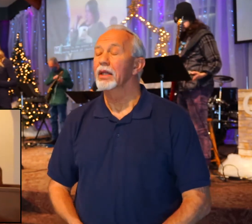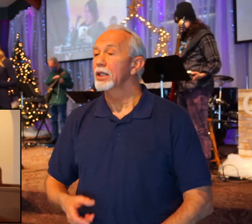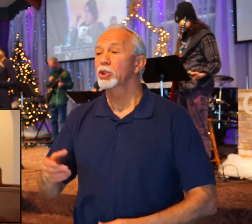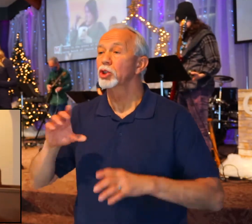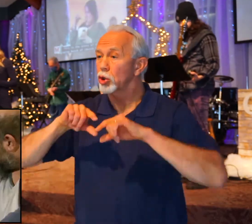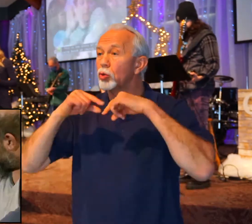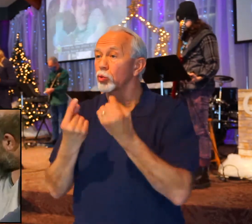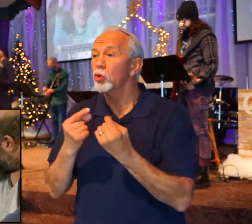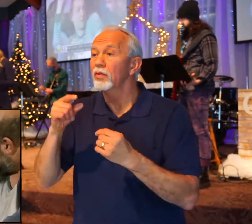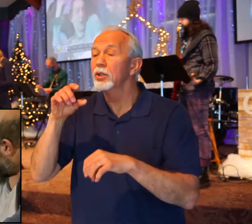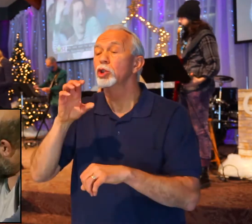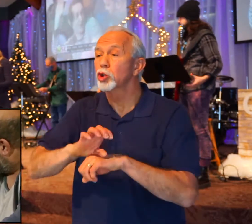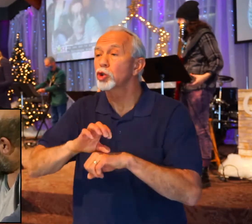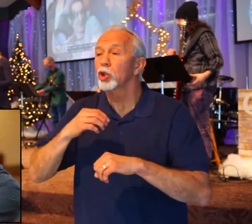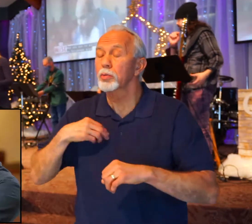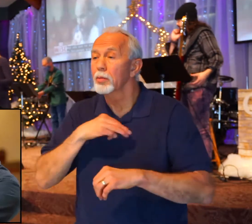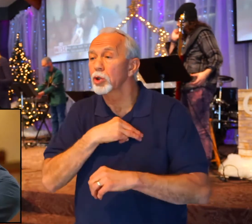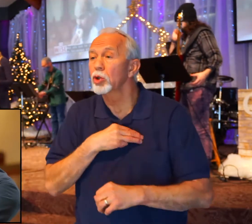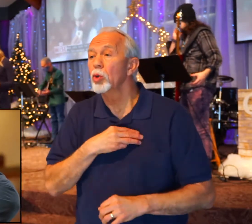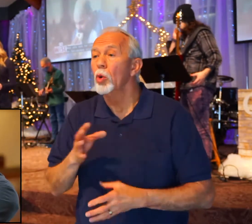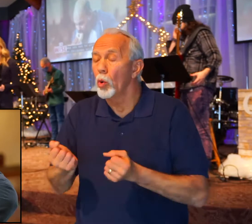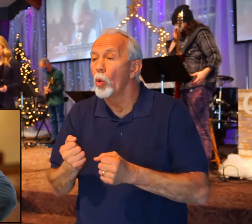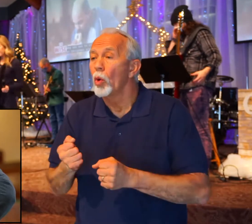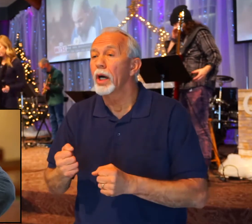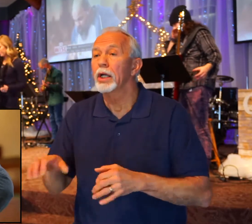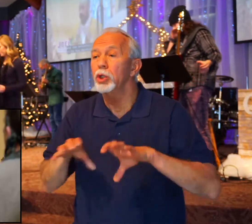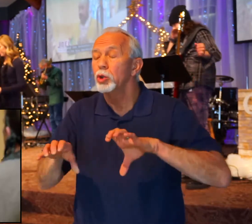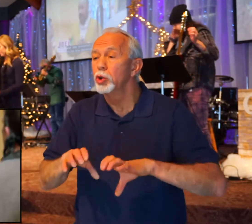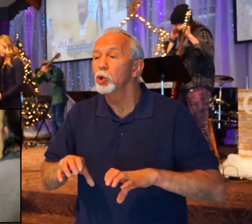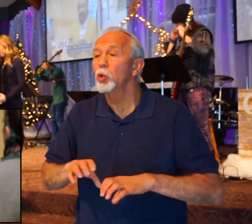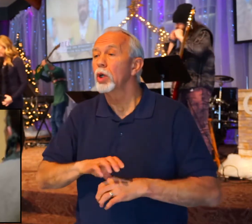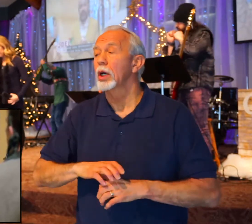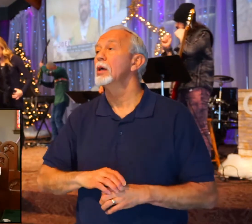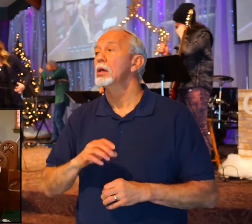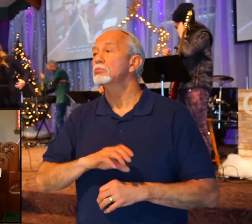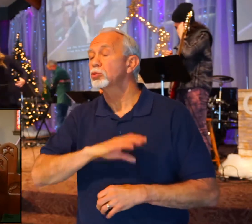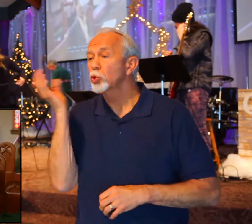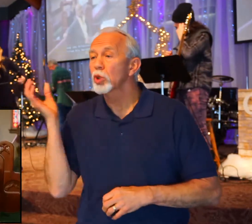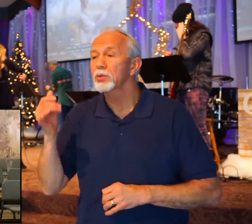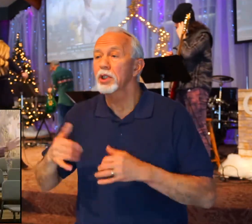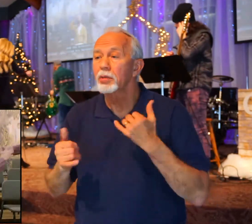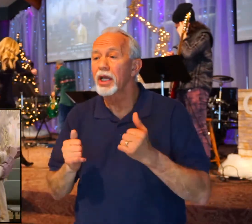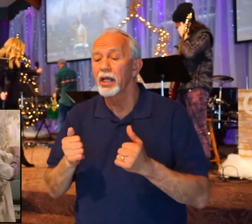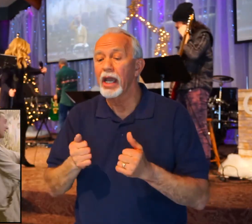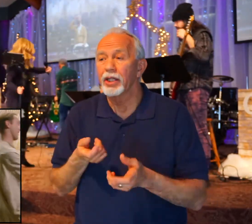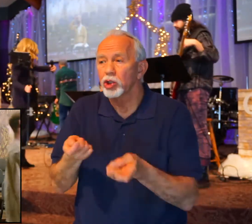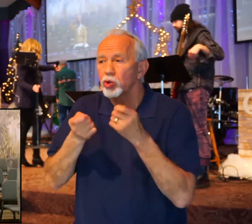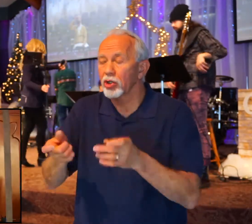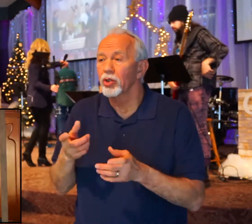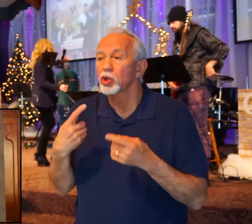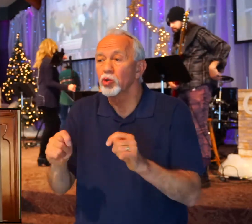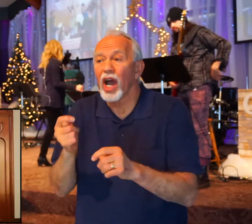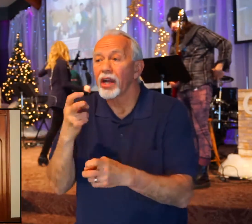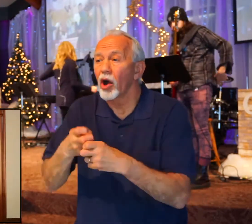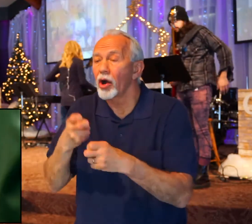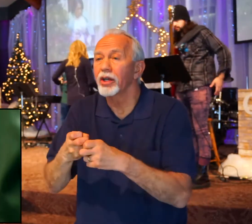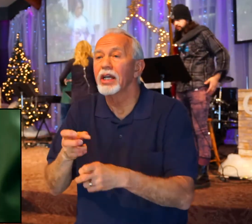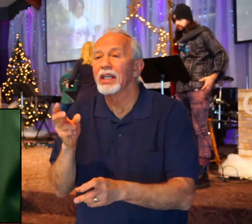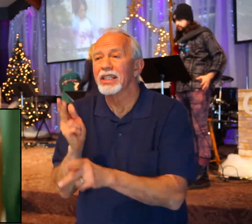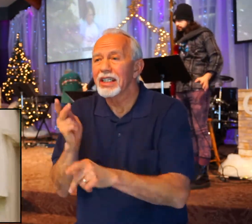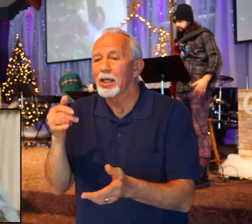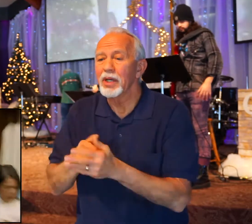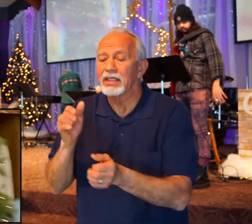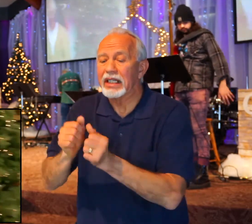Bunch of church members who set out to perform a Christmas play, and the director who tried his hardest to just keep it all together.